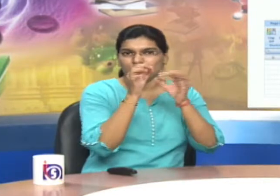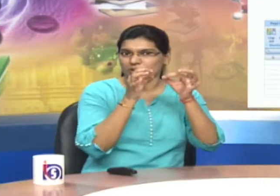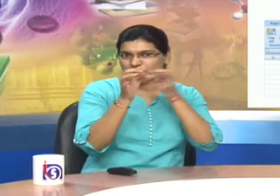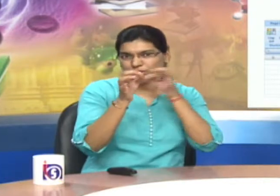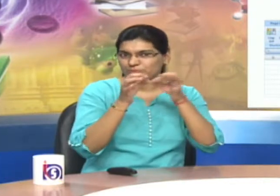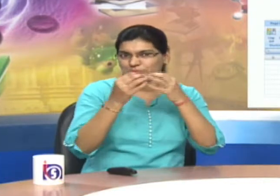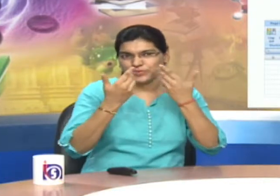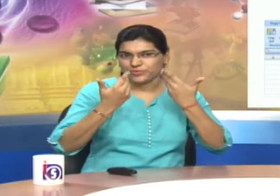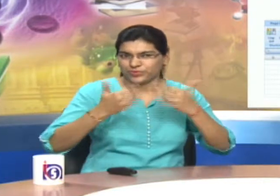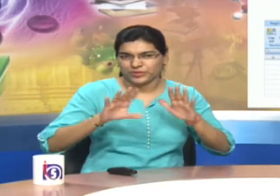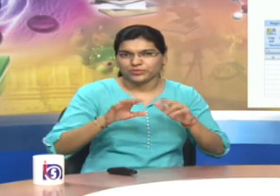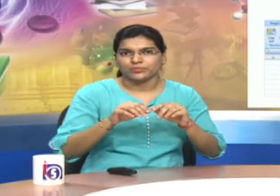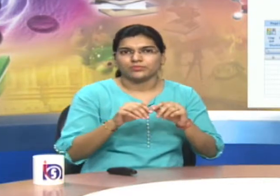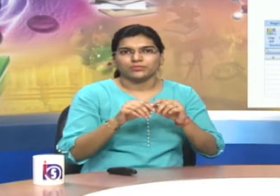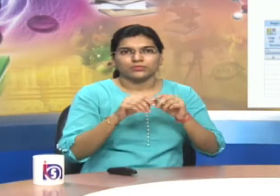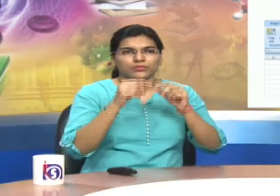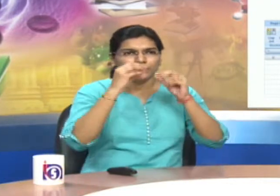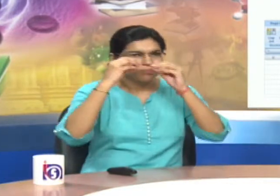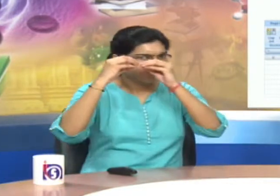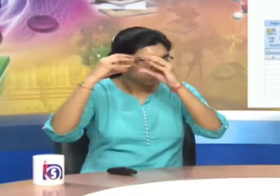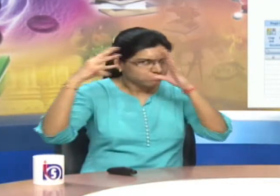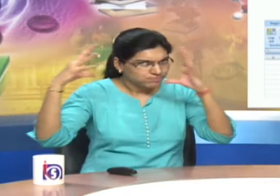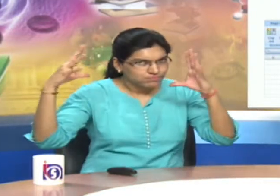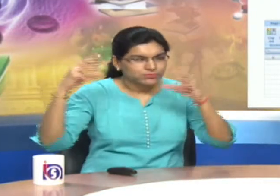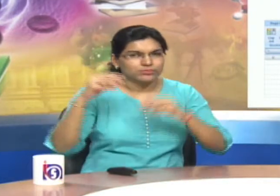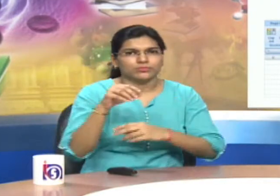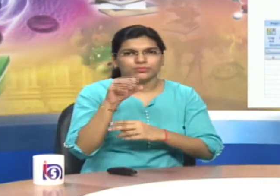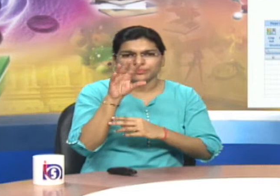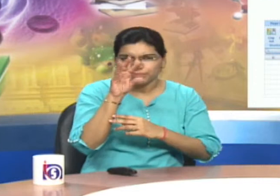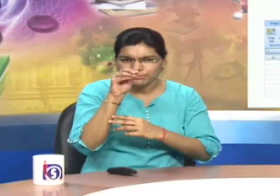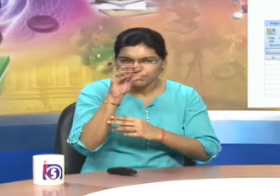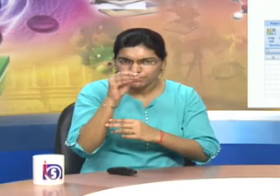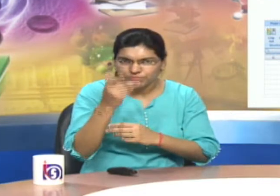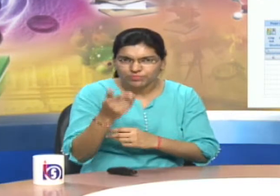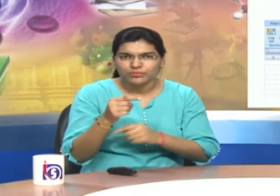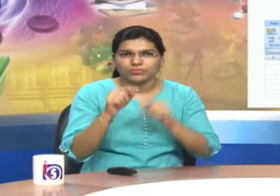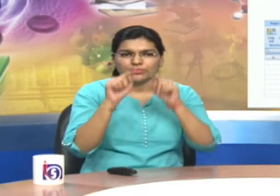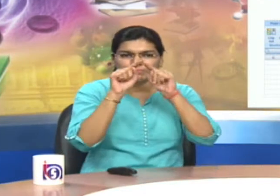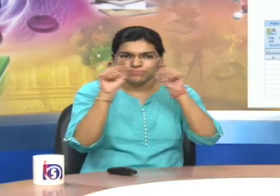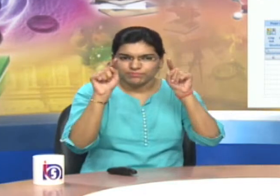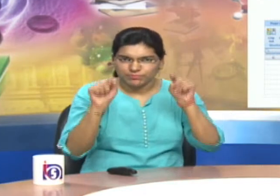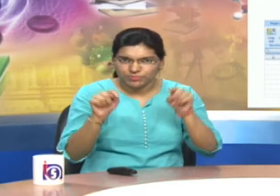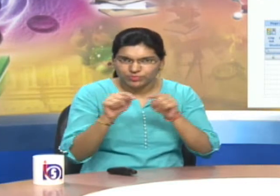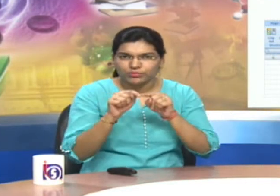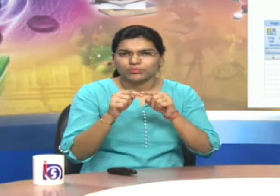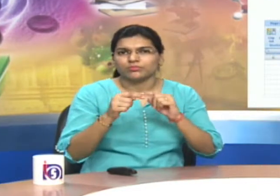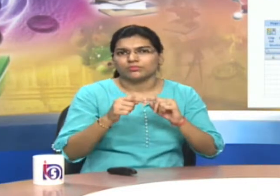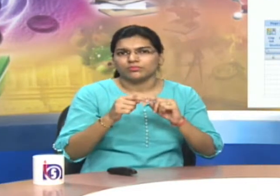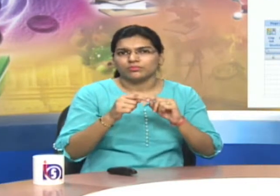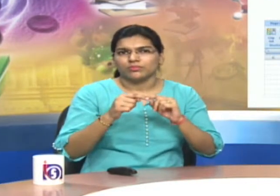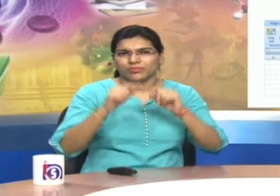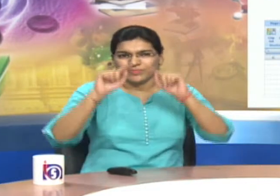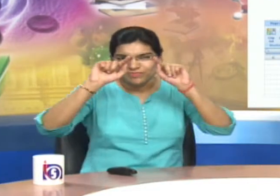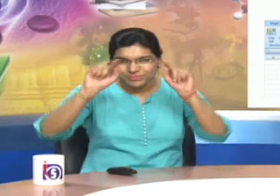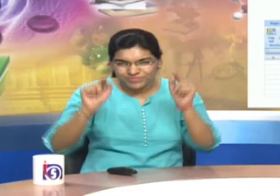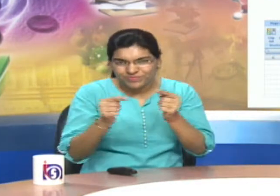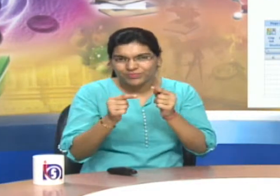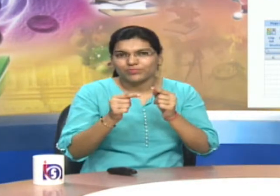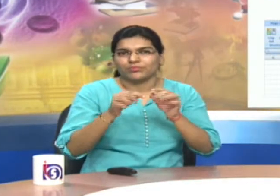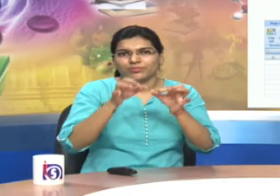Before we understood the first topic about the call out, different buttons, rectangle, auto shapes. There